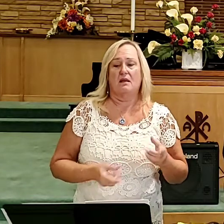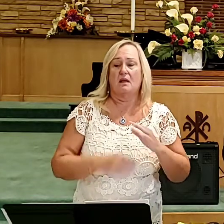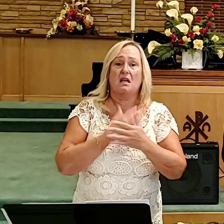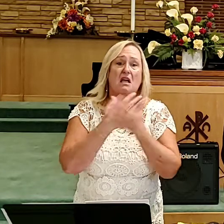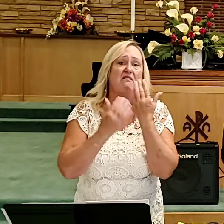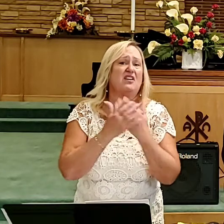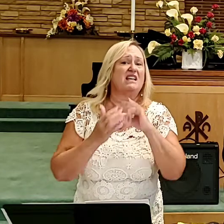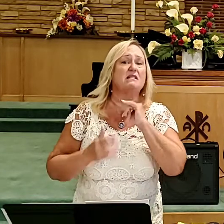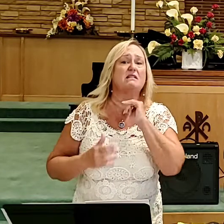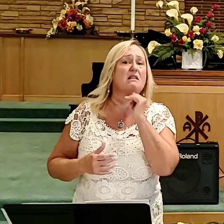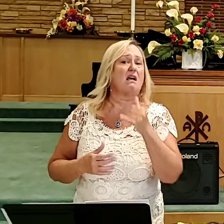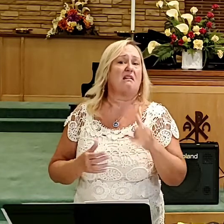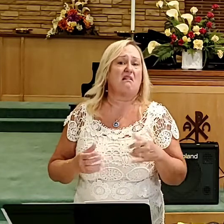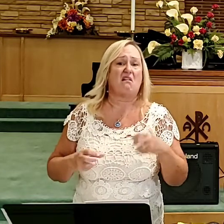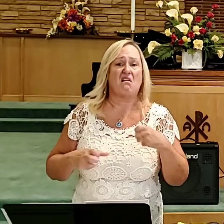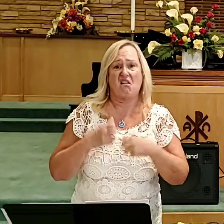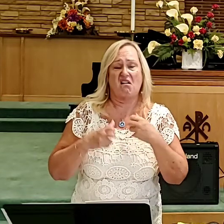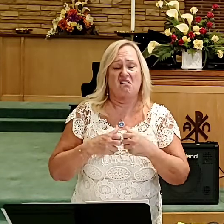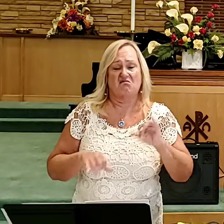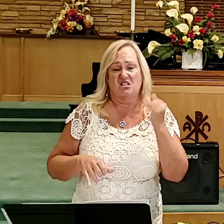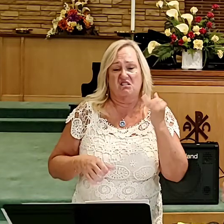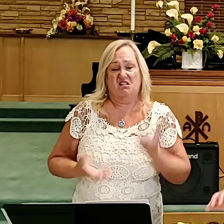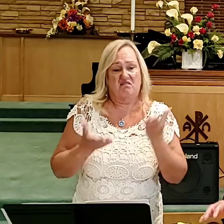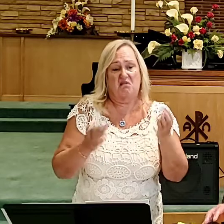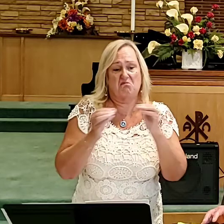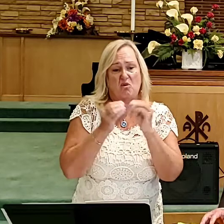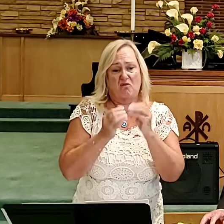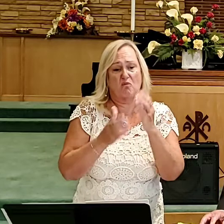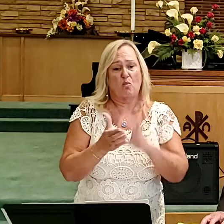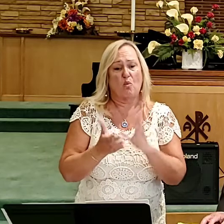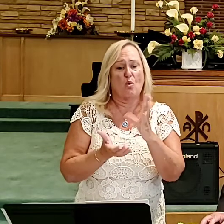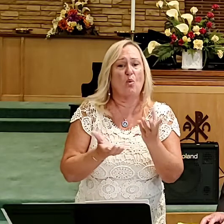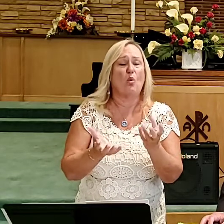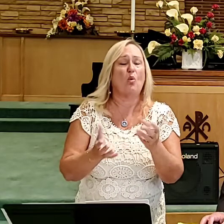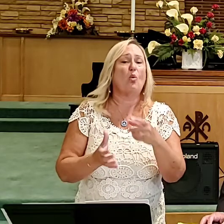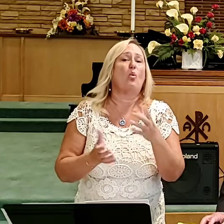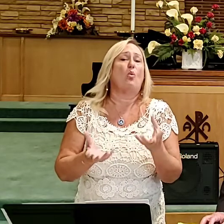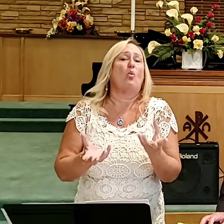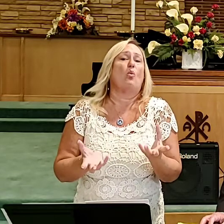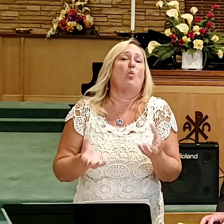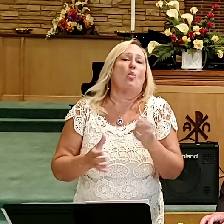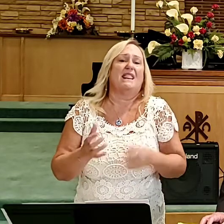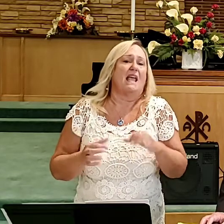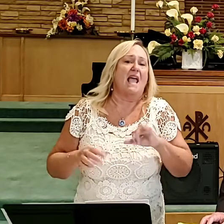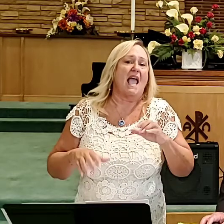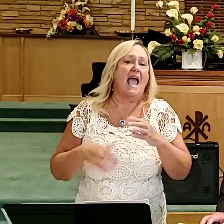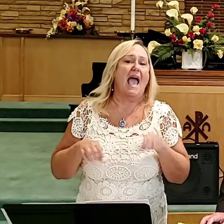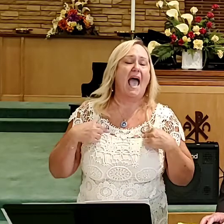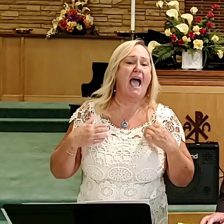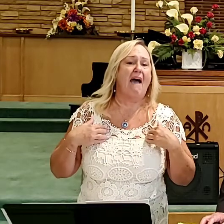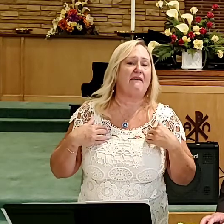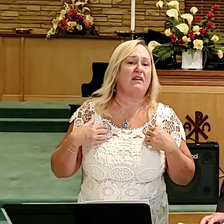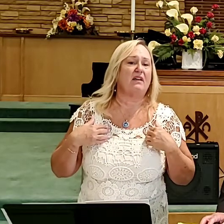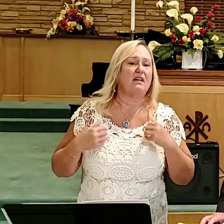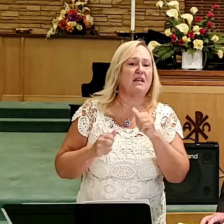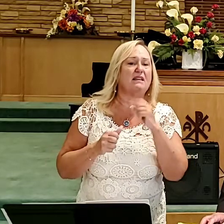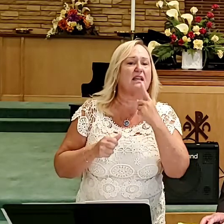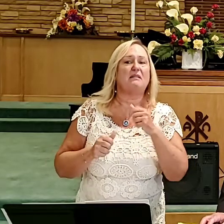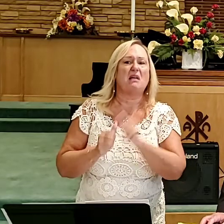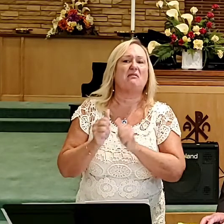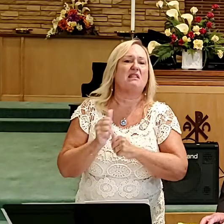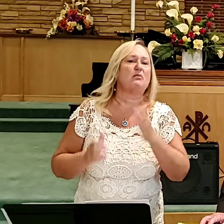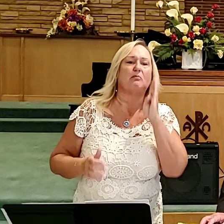Comforting isn't that hard. Just give them a little more of what they already have and tell them everything will be